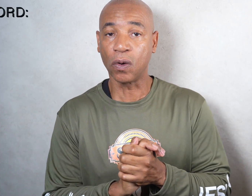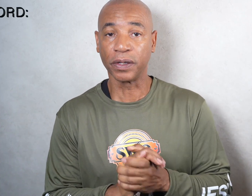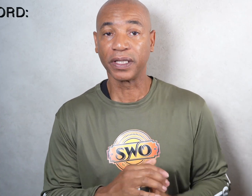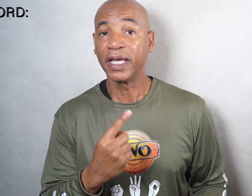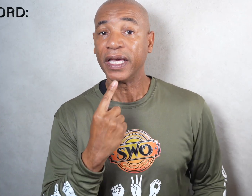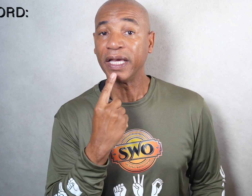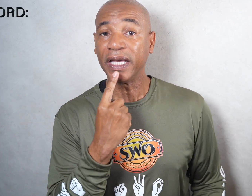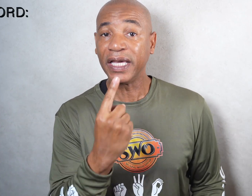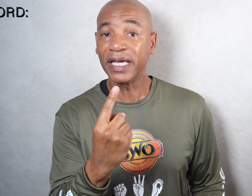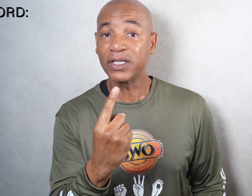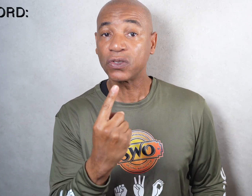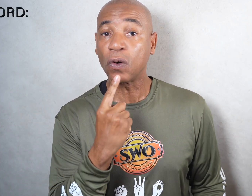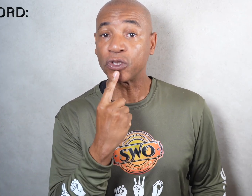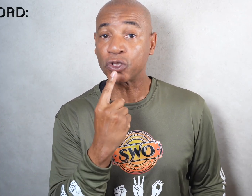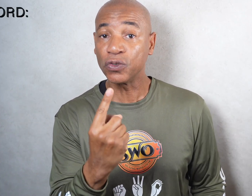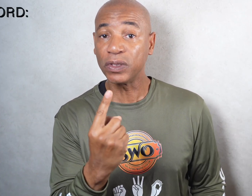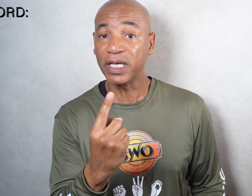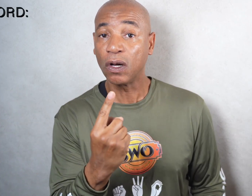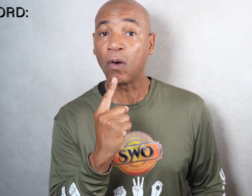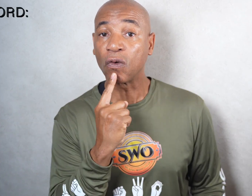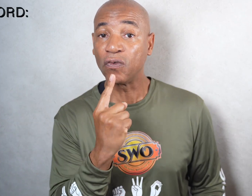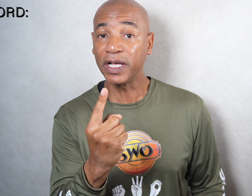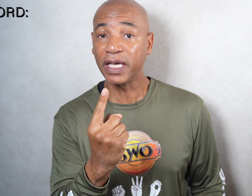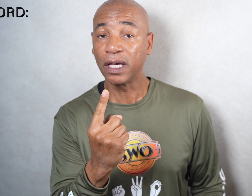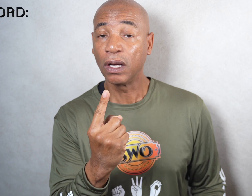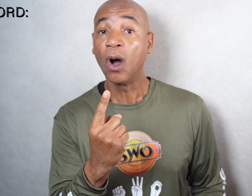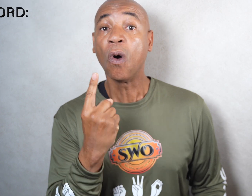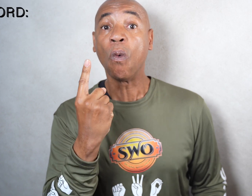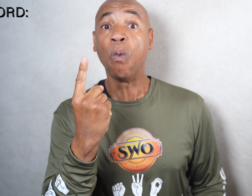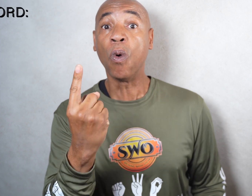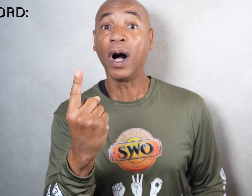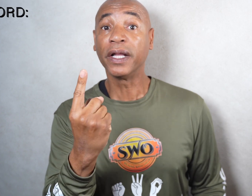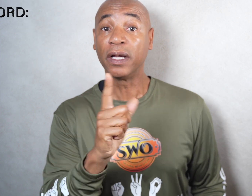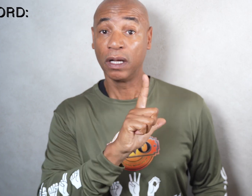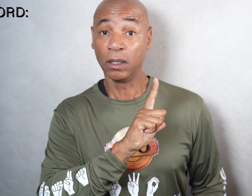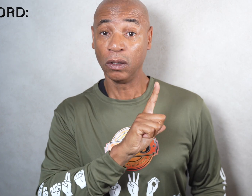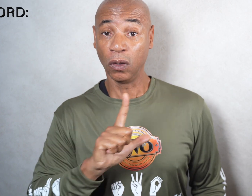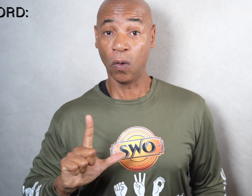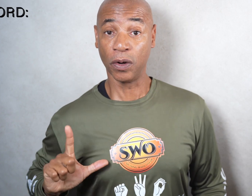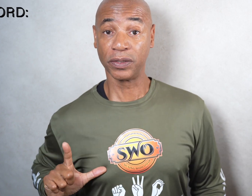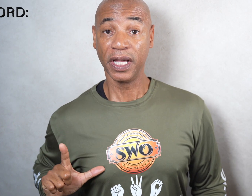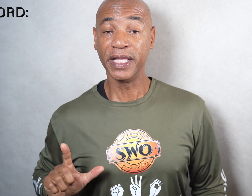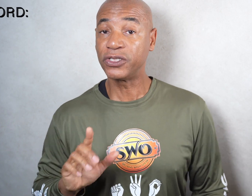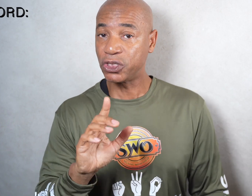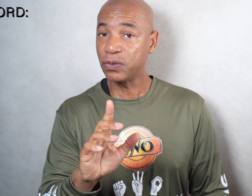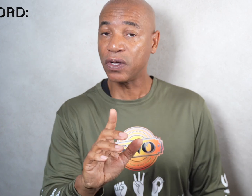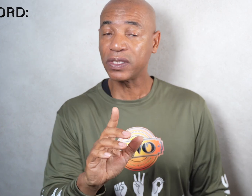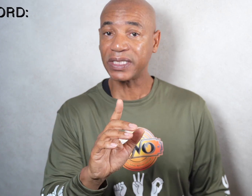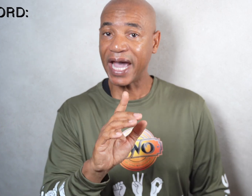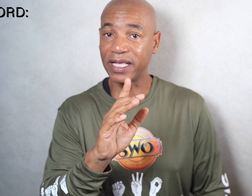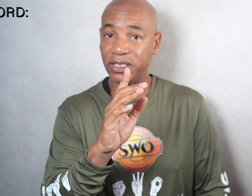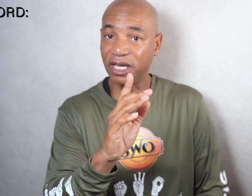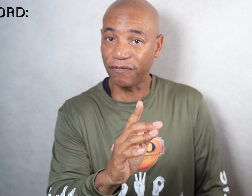Lord. Is or truly or really one Lord. Now, did you notice I had a difference